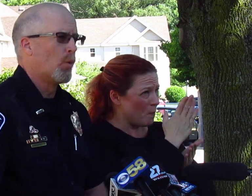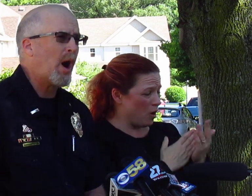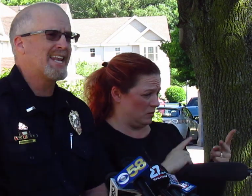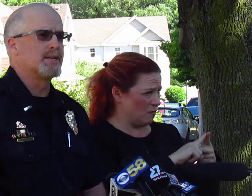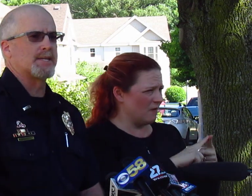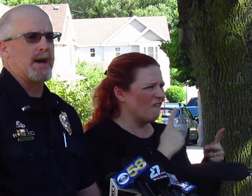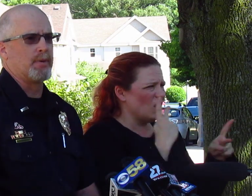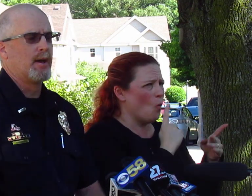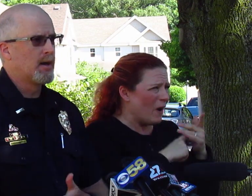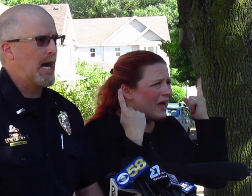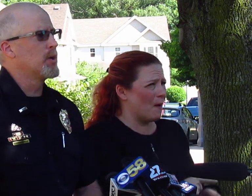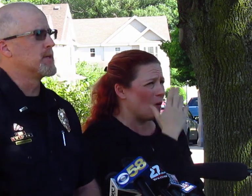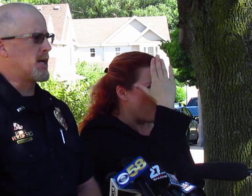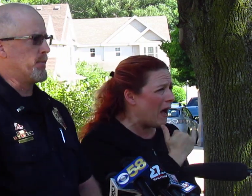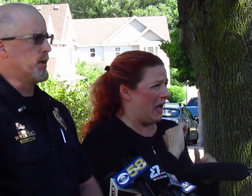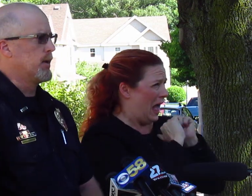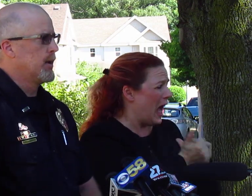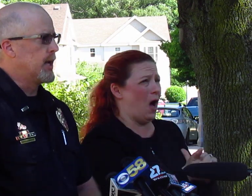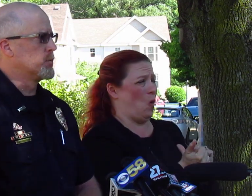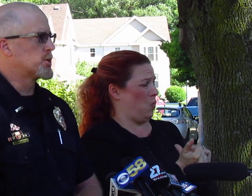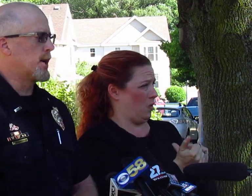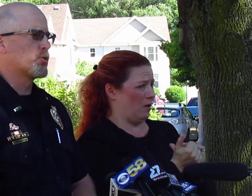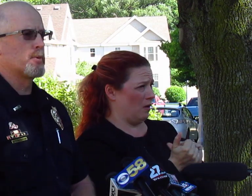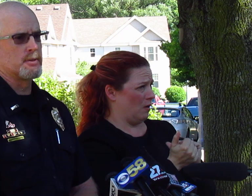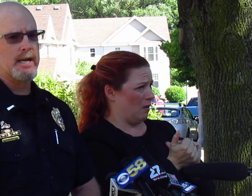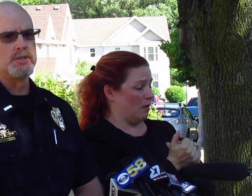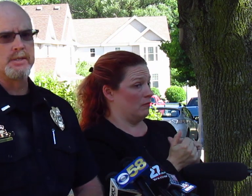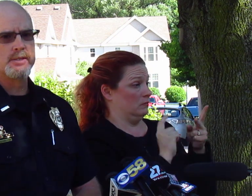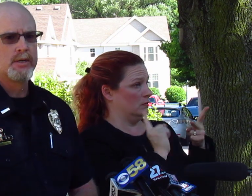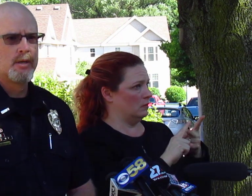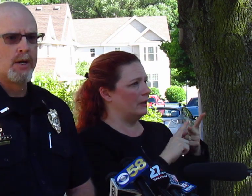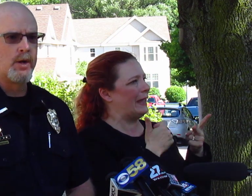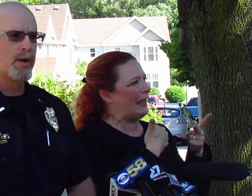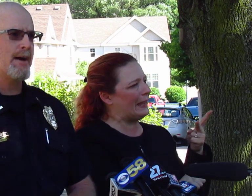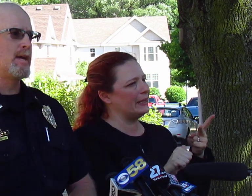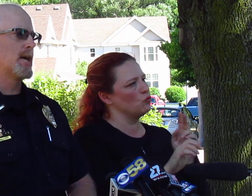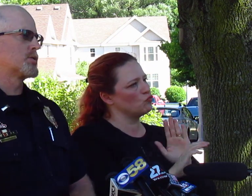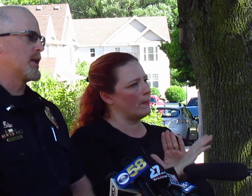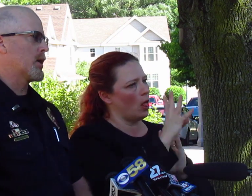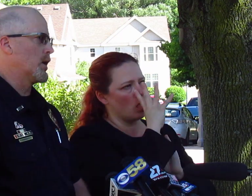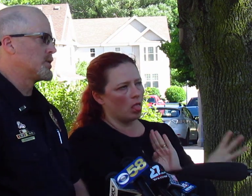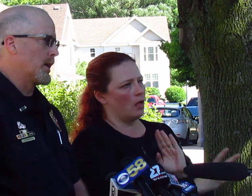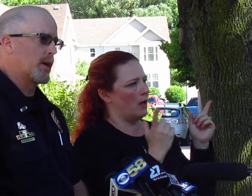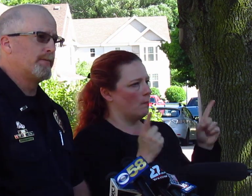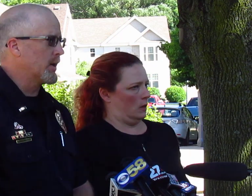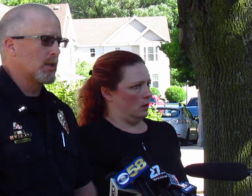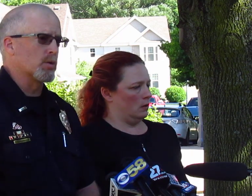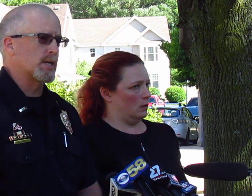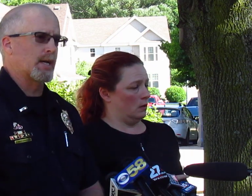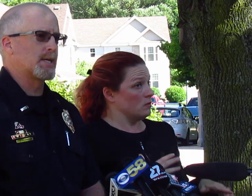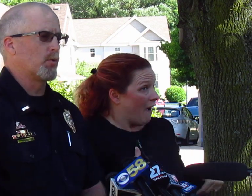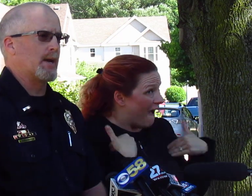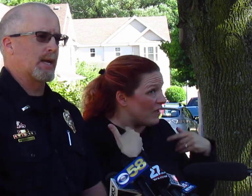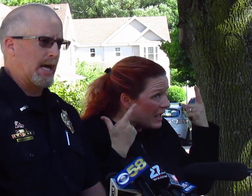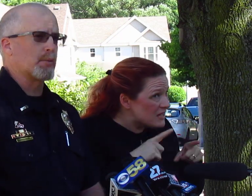here. Why did this happen? How did this happen? And was there any criminal negligence? We don't have the answer to that question yet. We're getting very close.